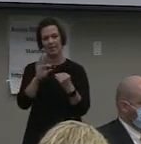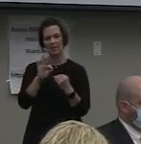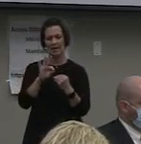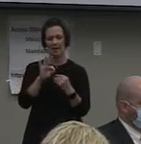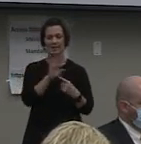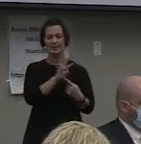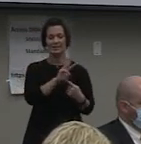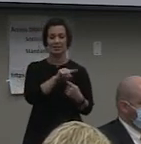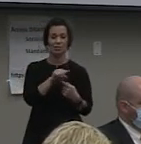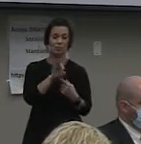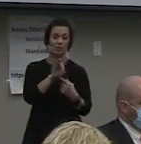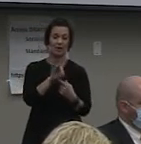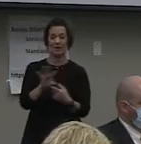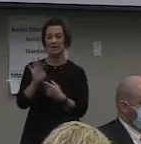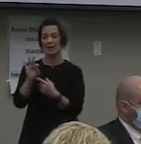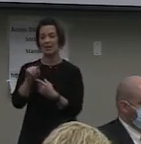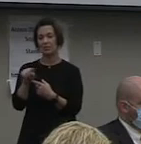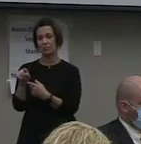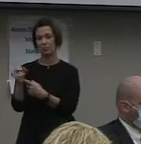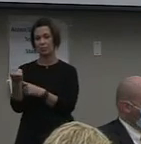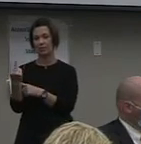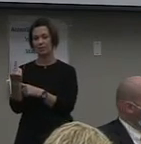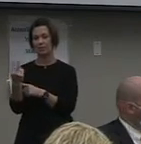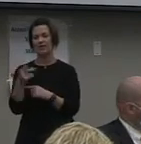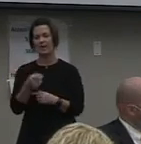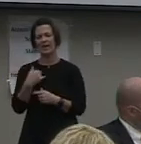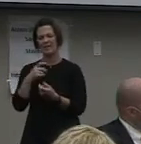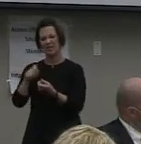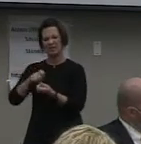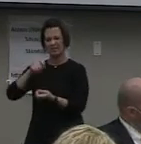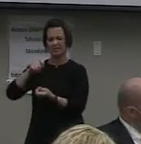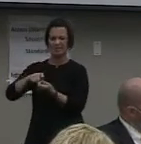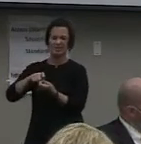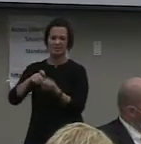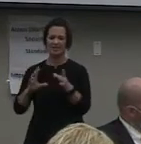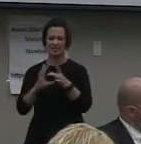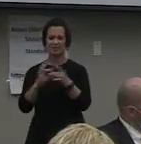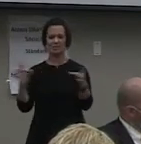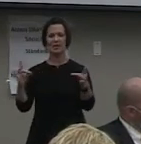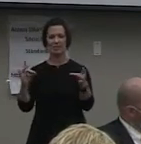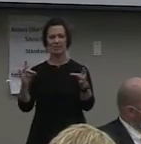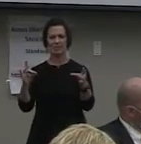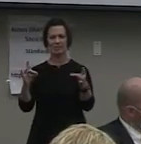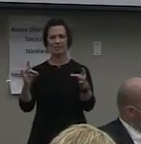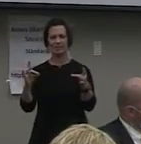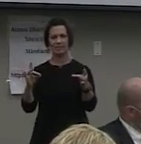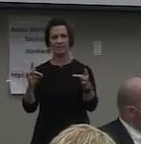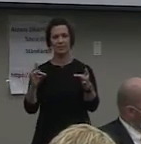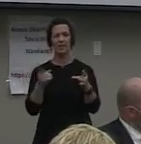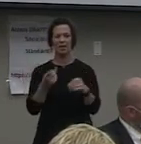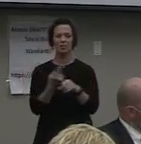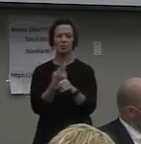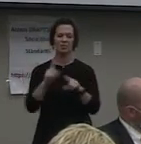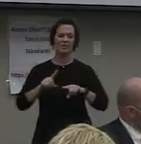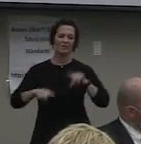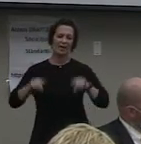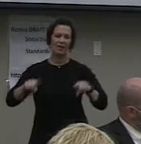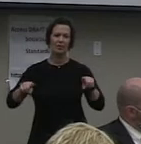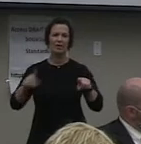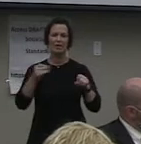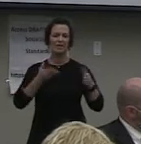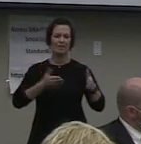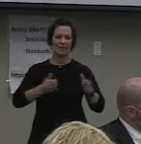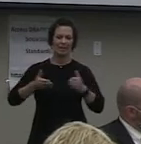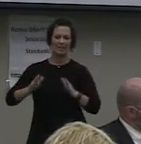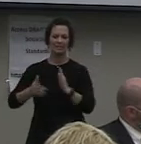12, there is a specific statement use a variety of methods and technologies